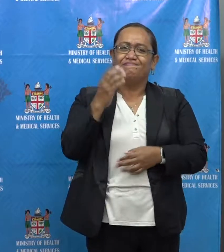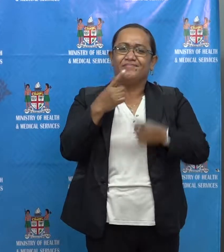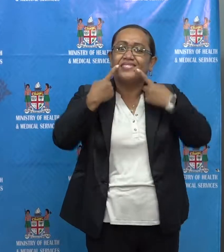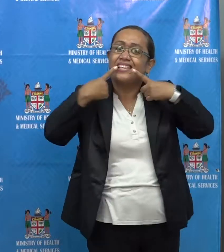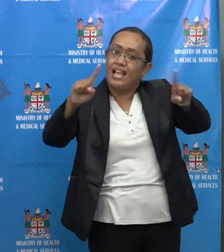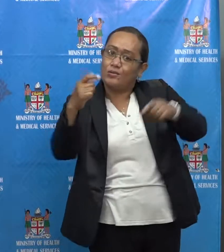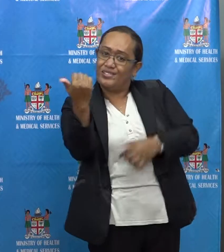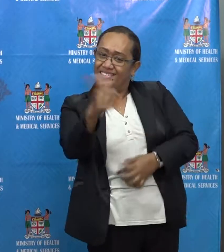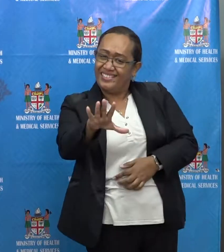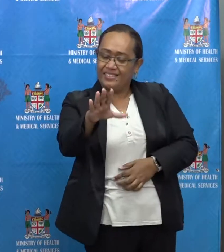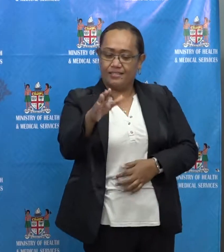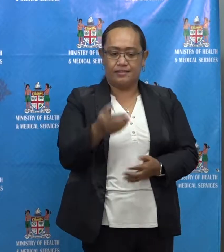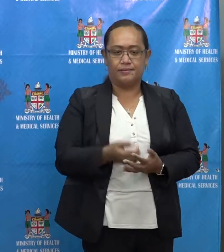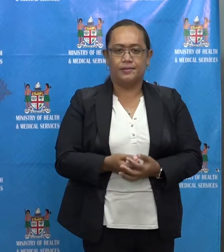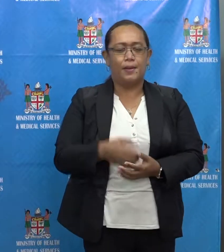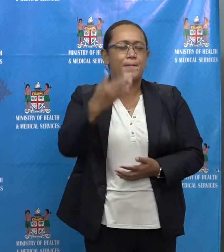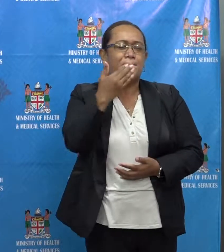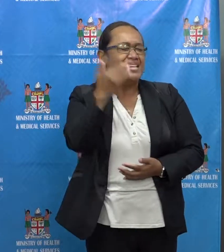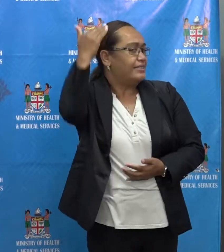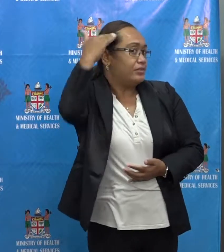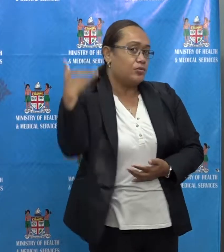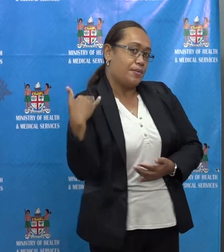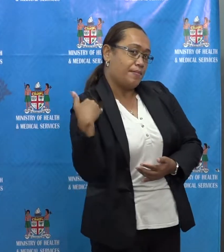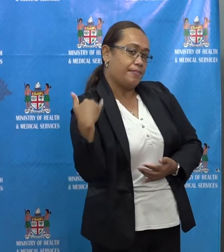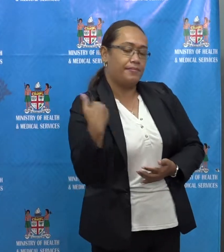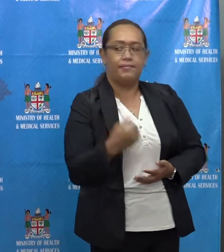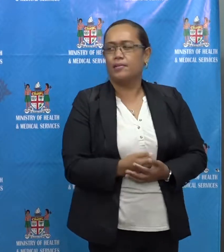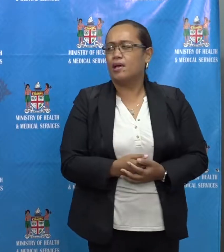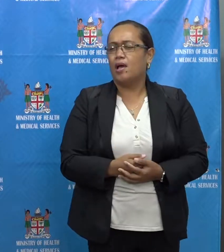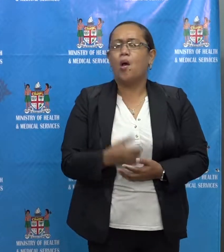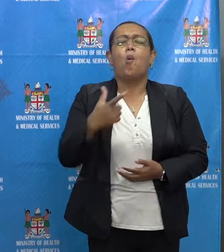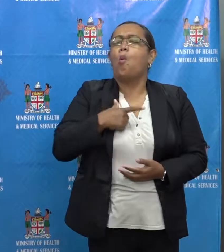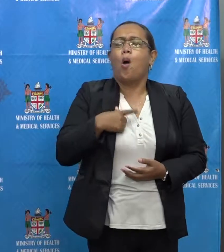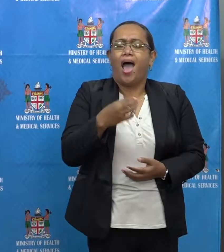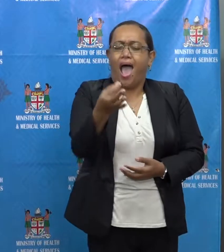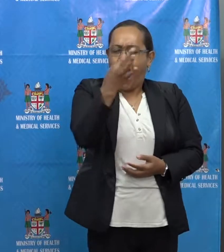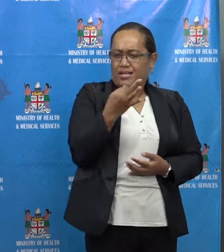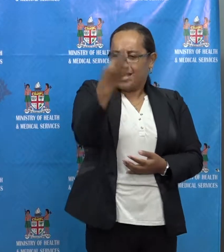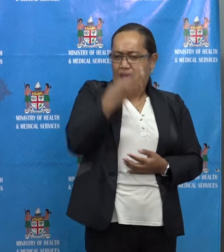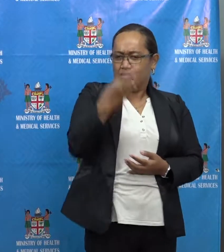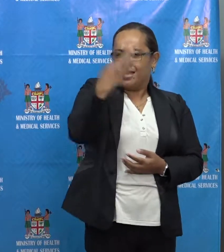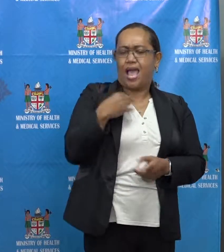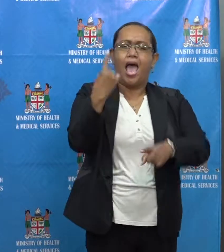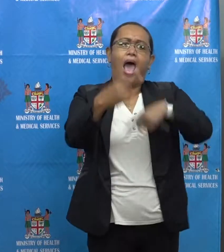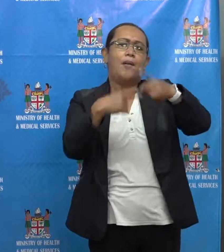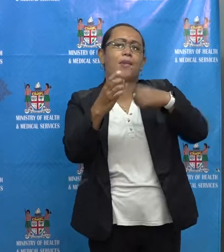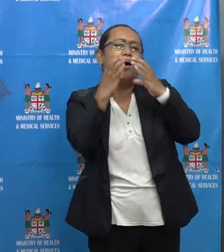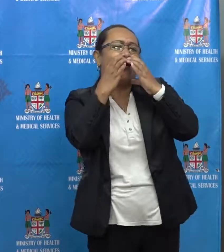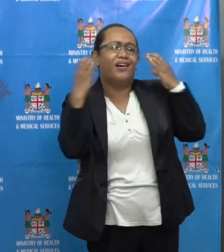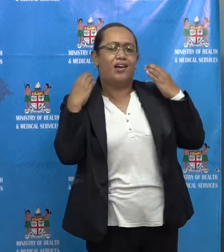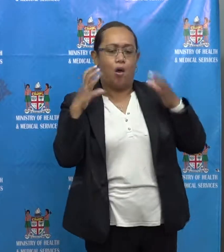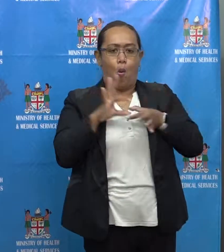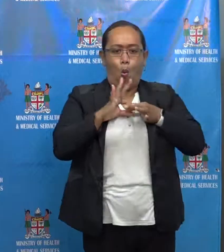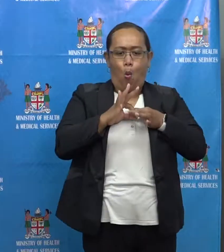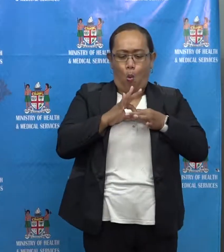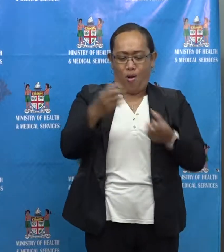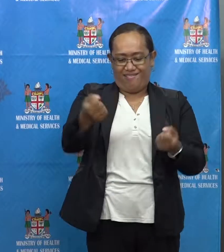before, and I have to remind everyone again. Some people have been asking about mask wearing in their own personal